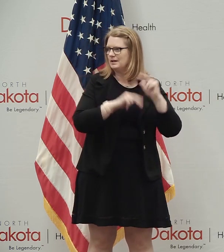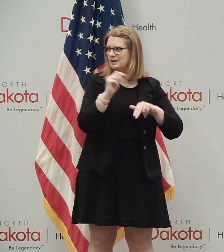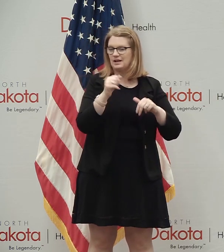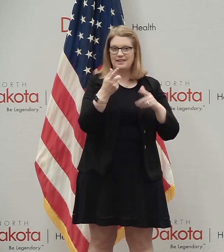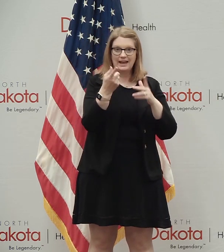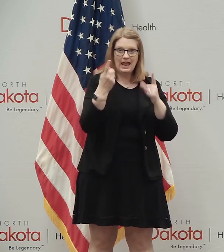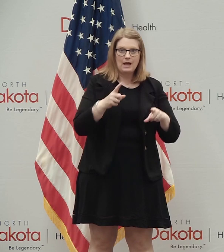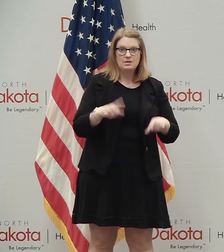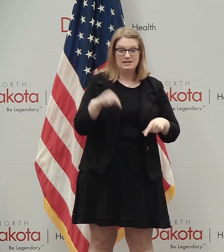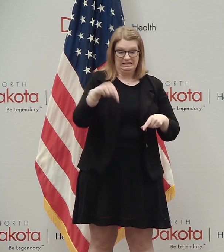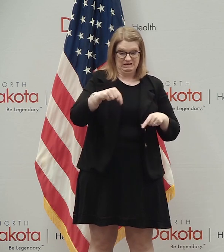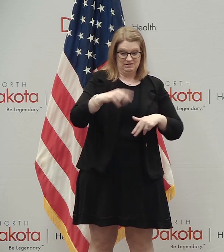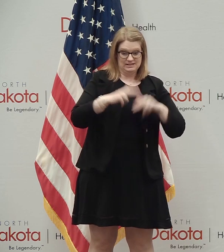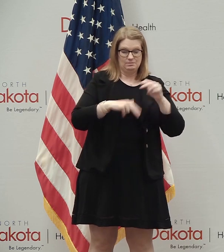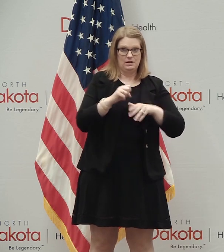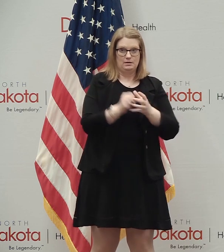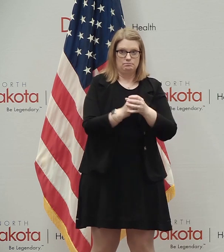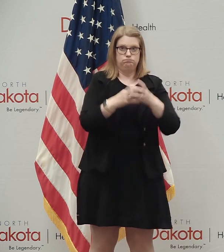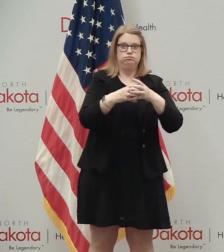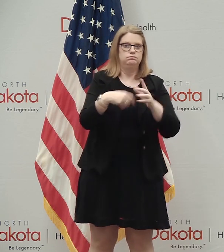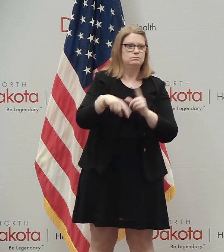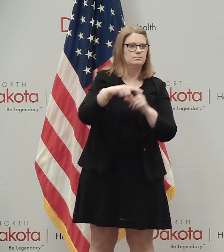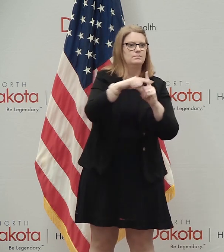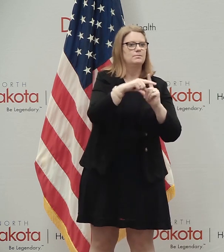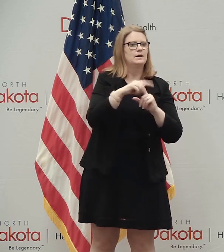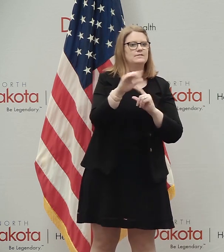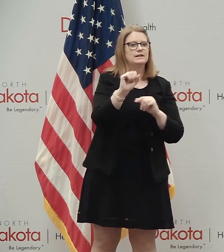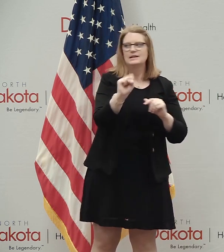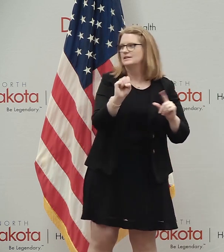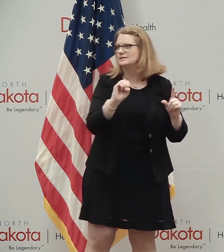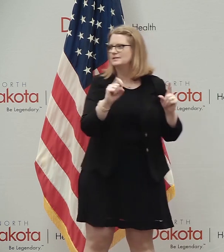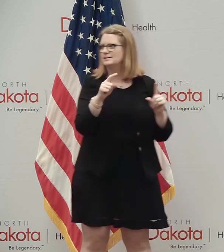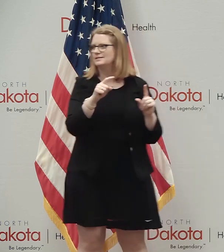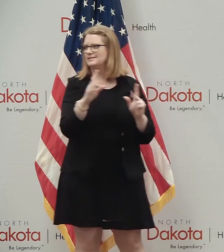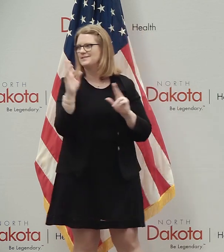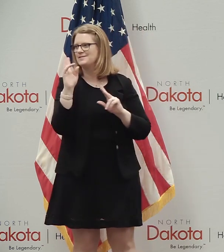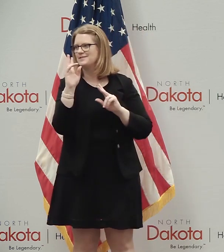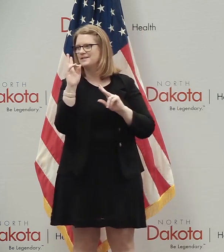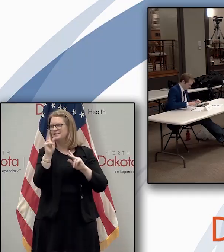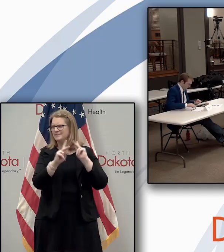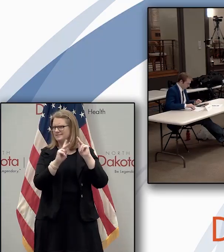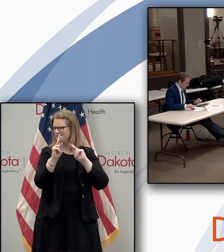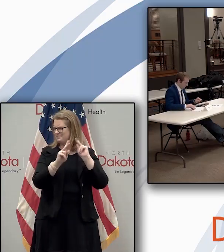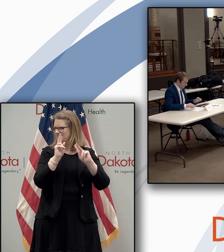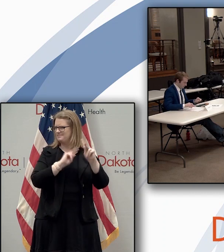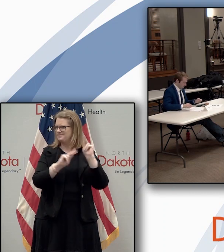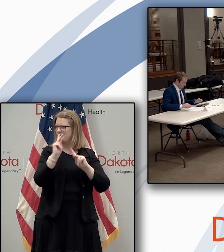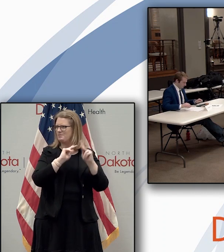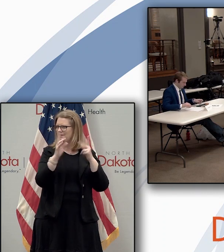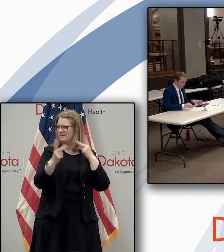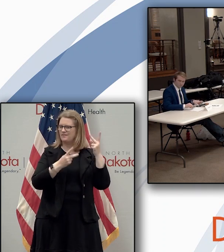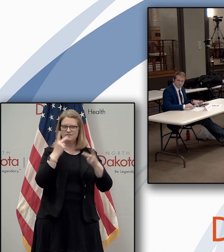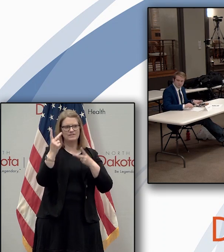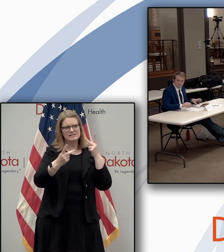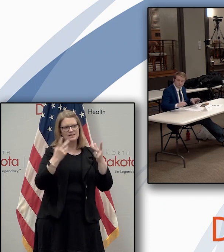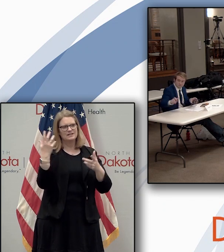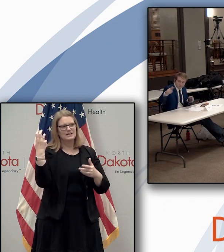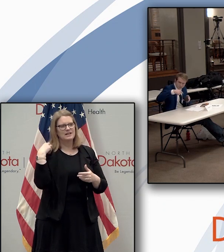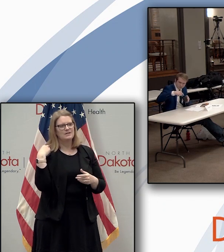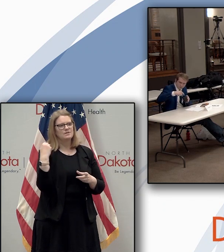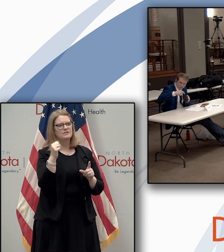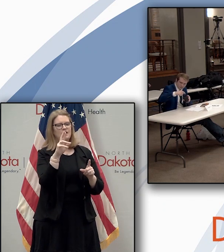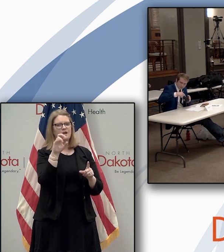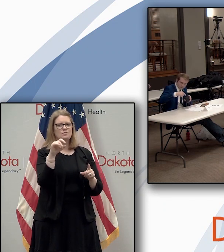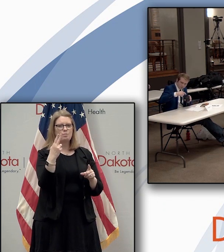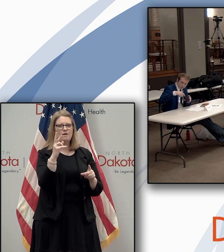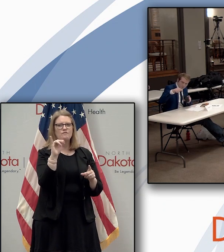Capitol. That wouldn't be productive either. But what about people who want to visit the Capitol for, I guess, like visitation purposes, like the Rough Rider Hall